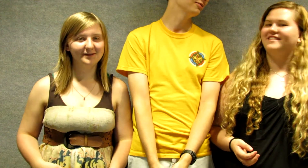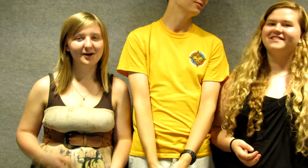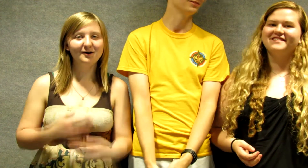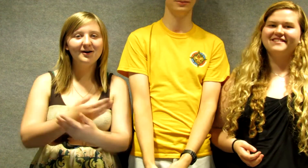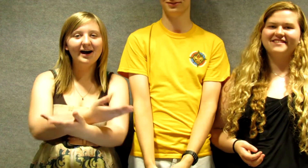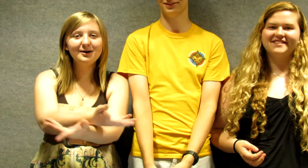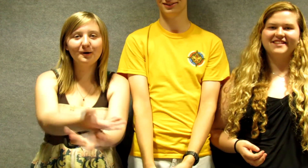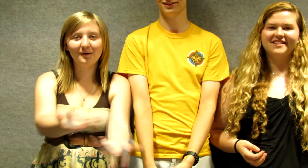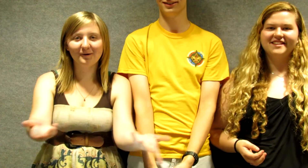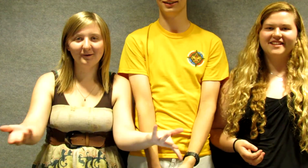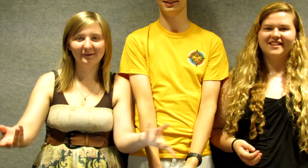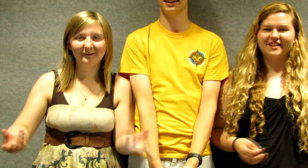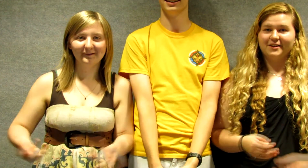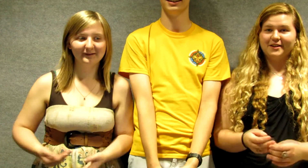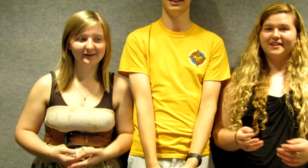Oh. Ohio.